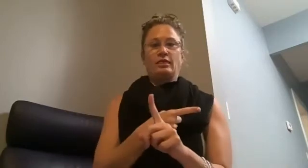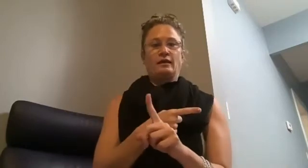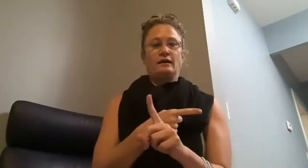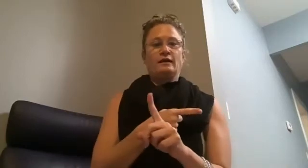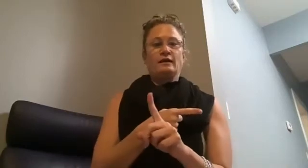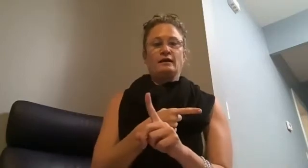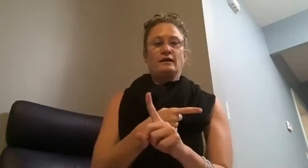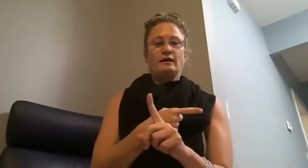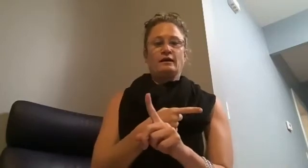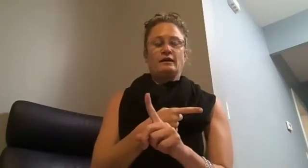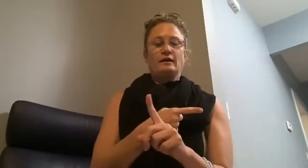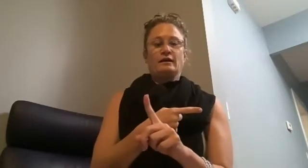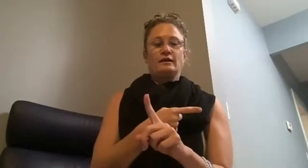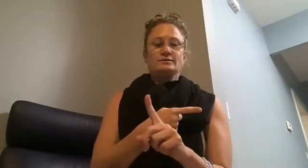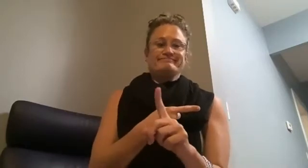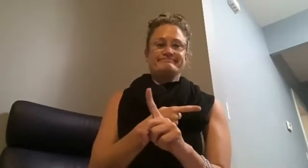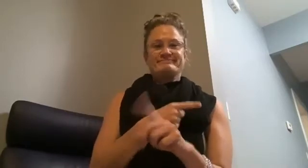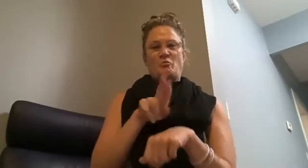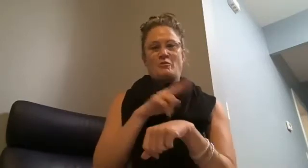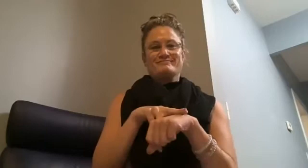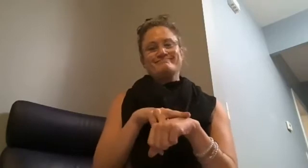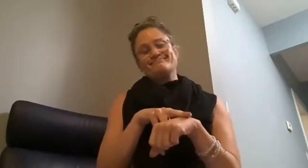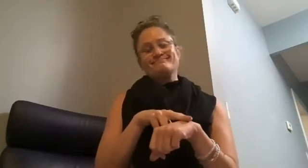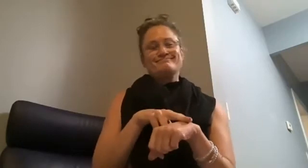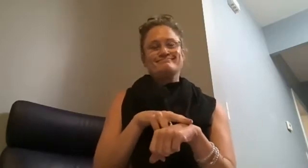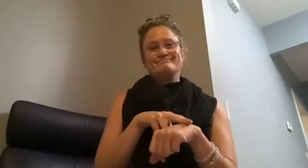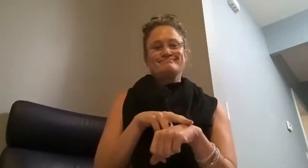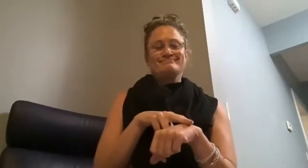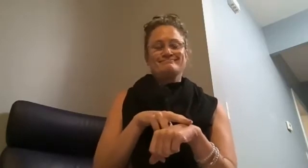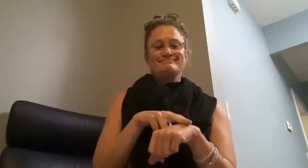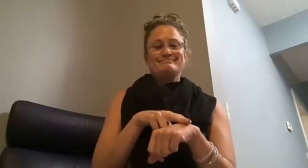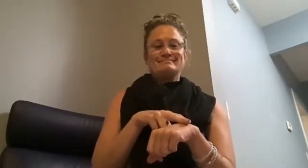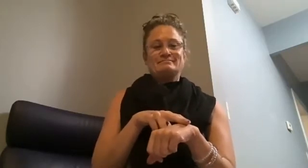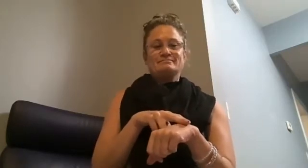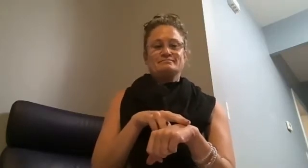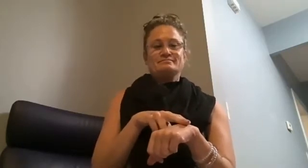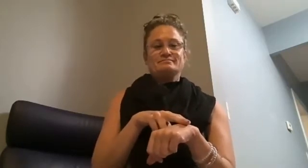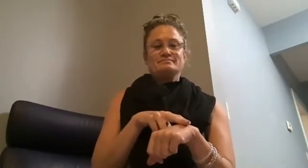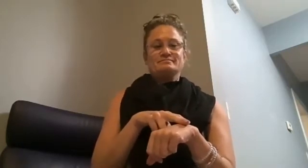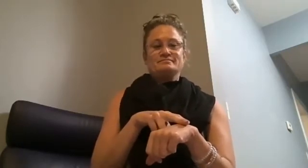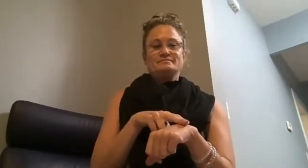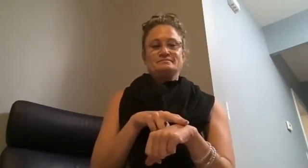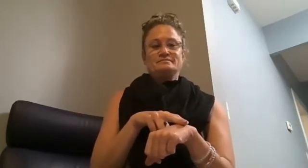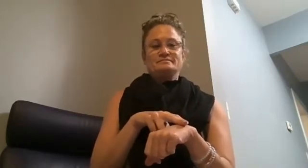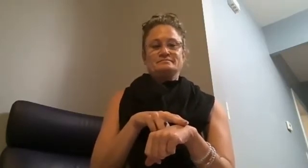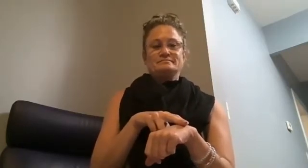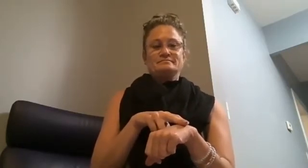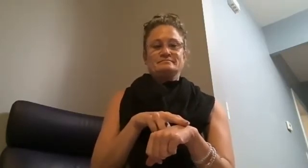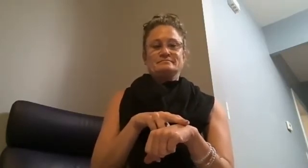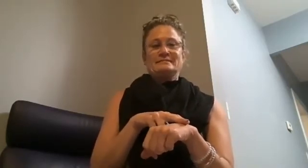That's kind of the norm, to be honest. But it's more so over this particular format. It's easy to forget